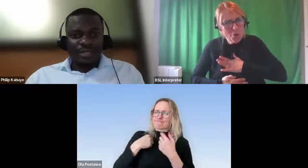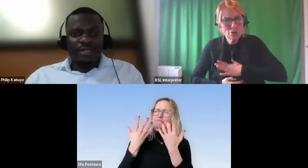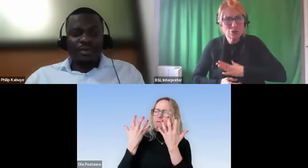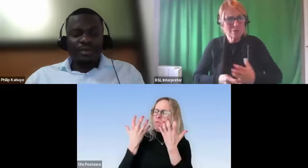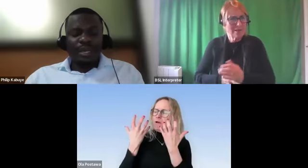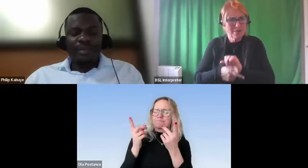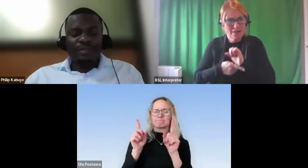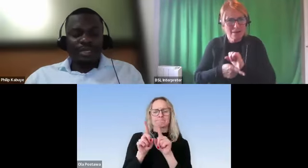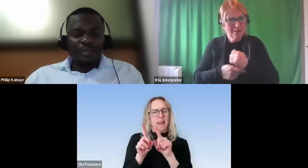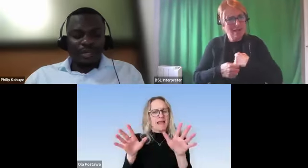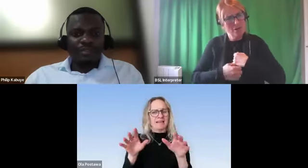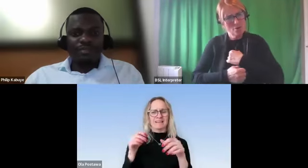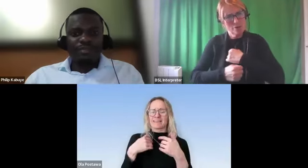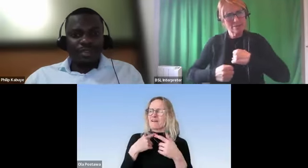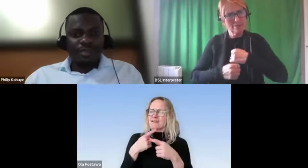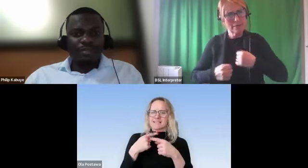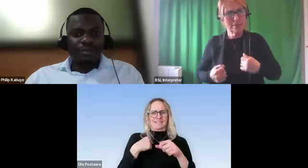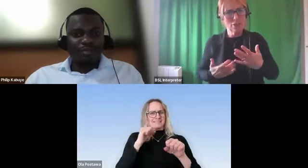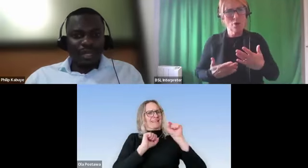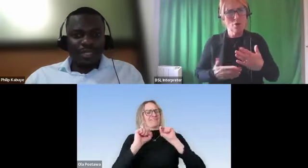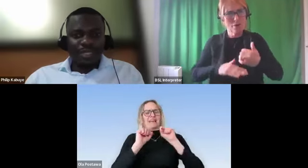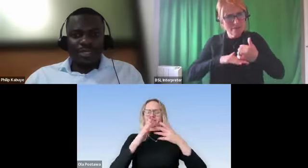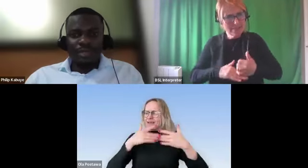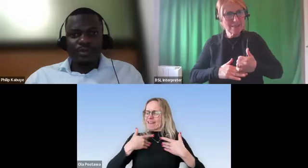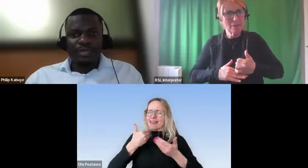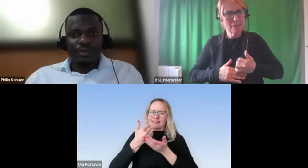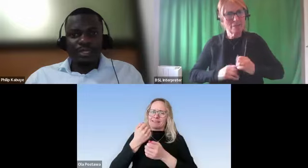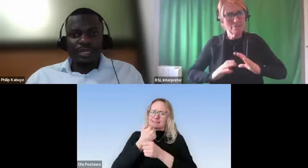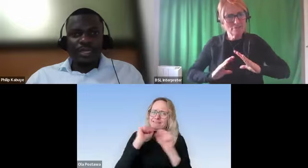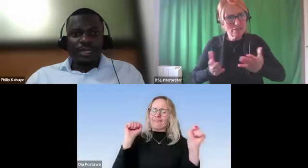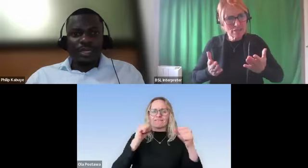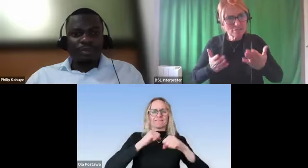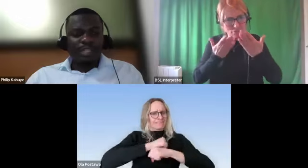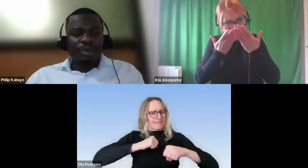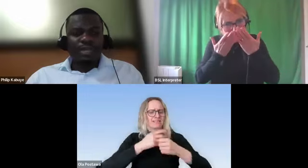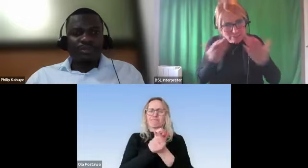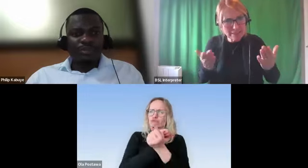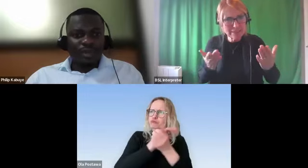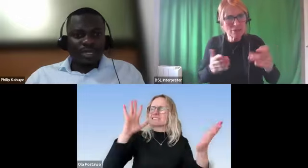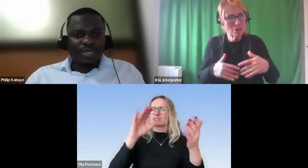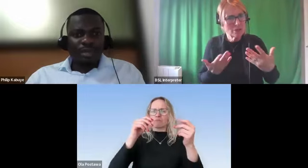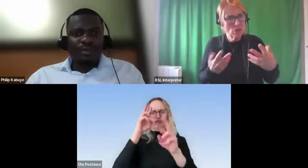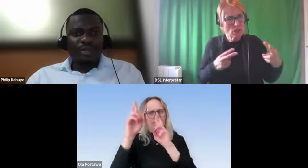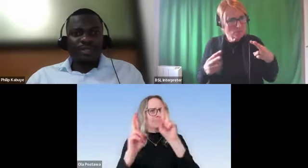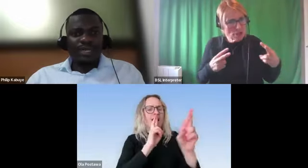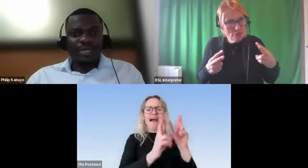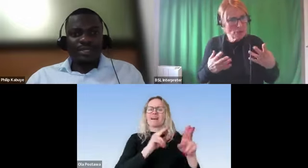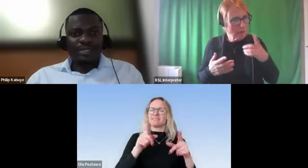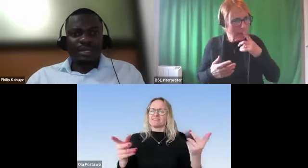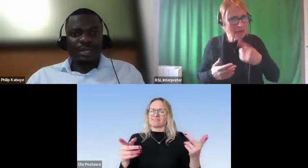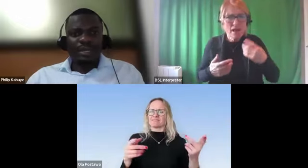a space where fundamental freedoms are respected and observed, a space where we can voice